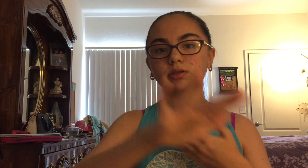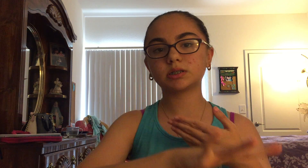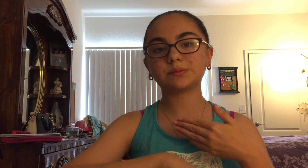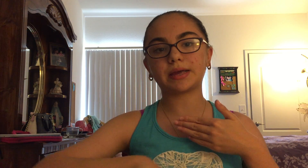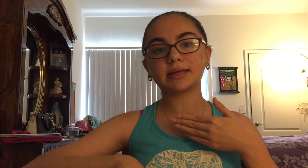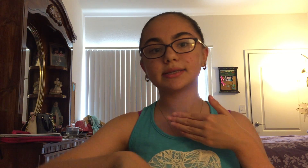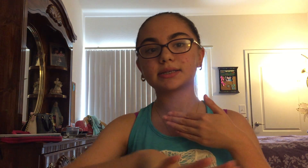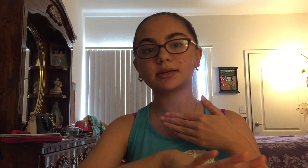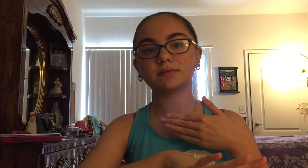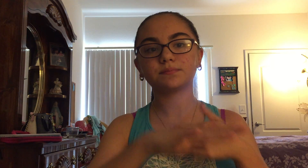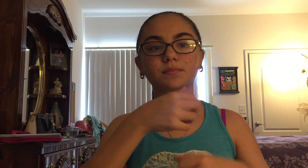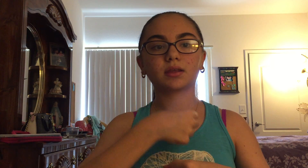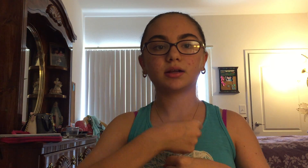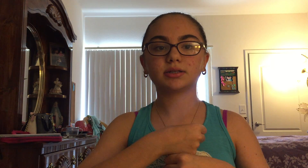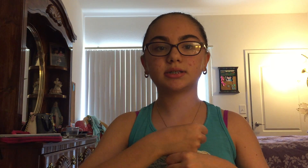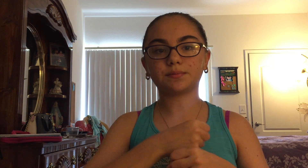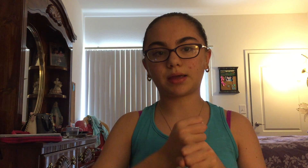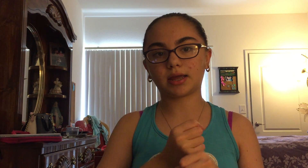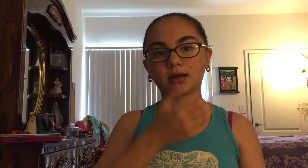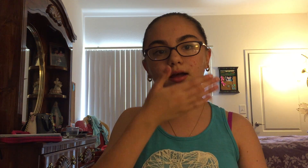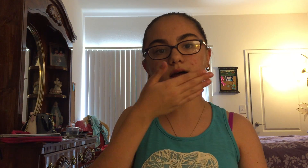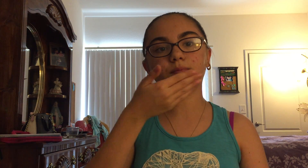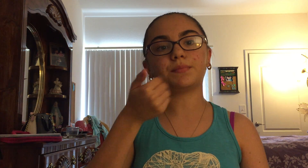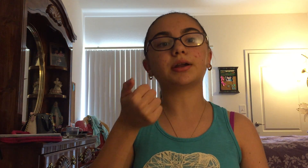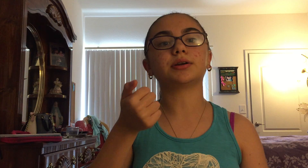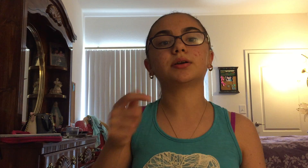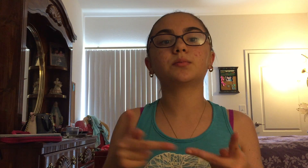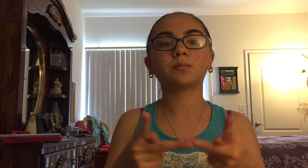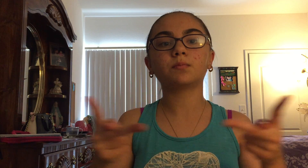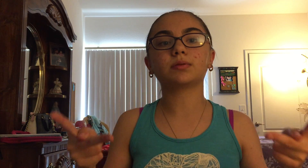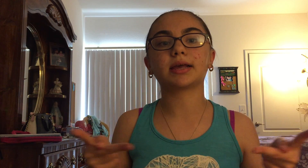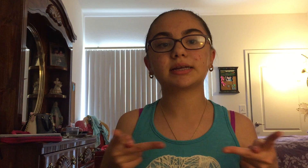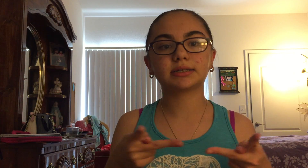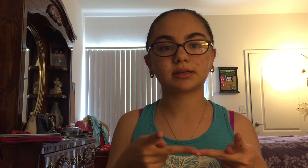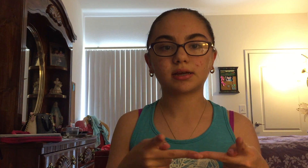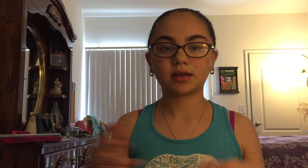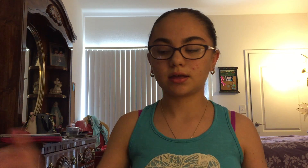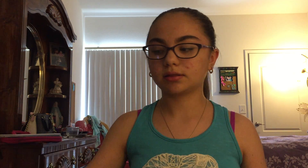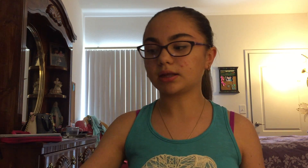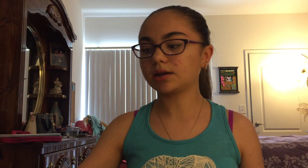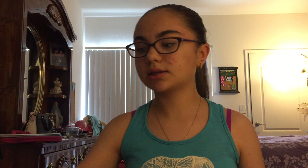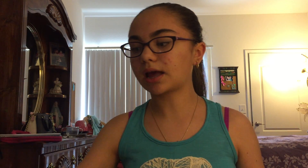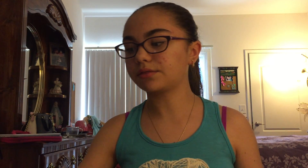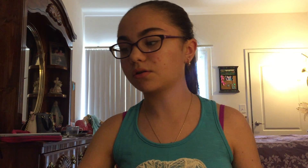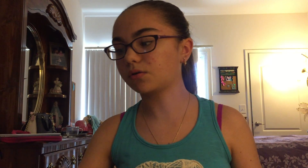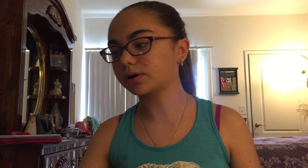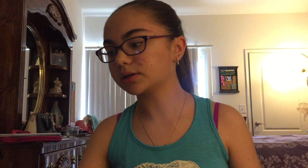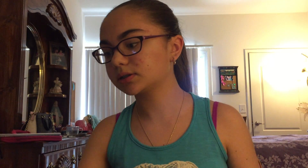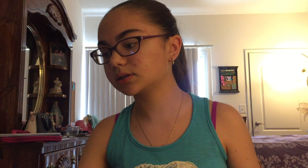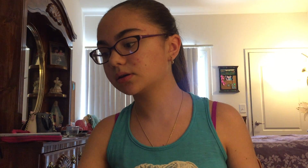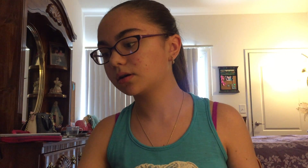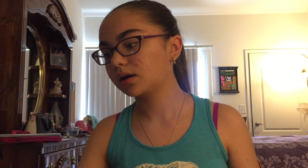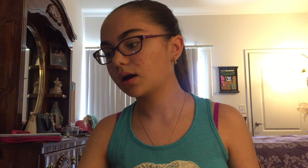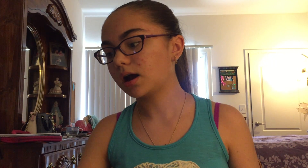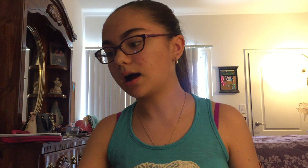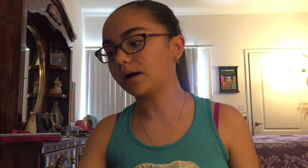space to make a better place then you sign the chorus um